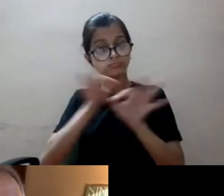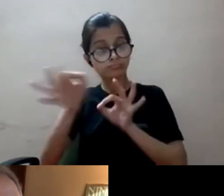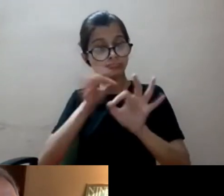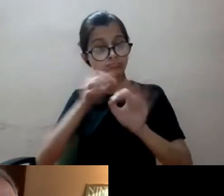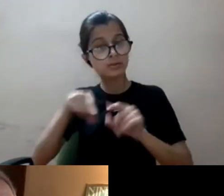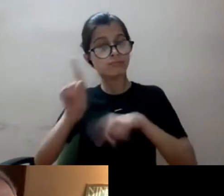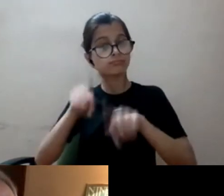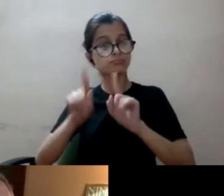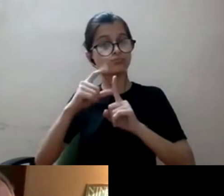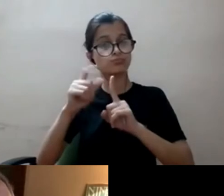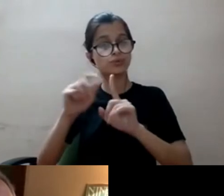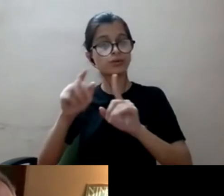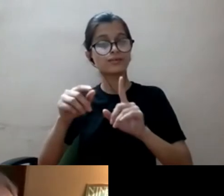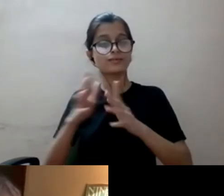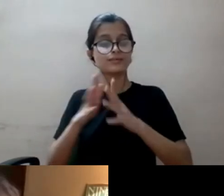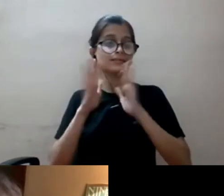anyway now?